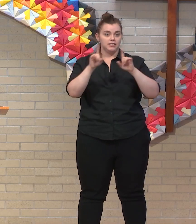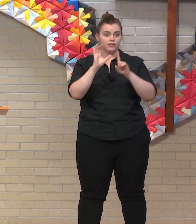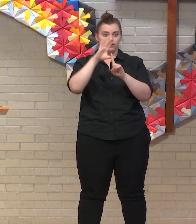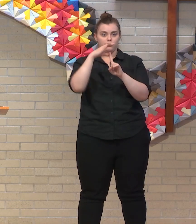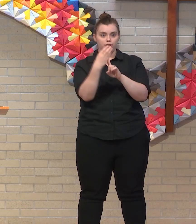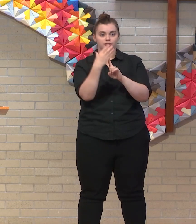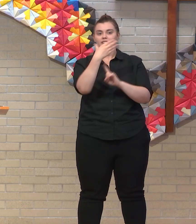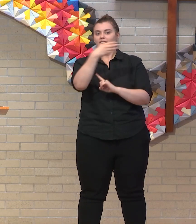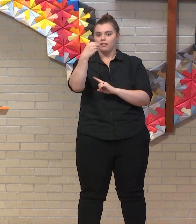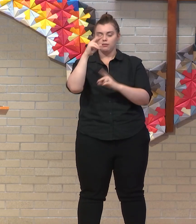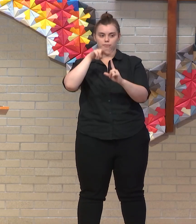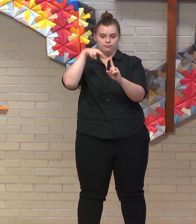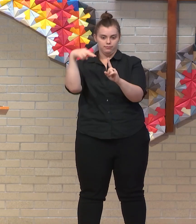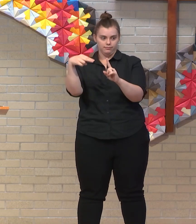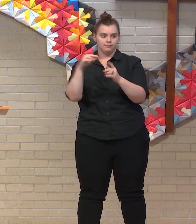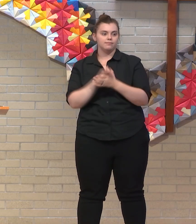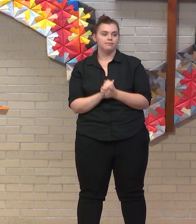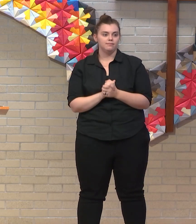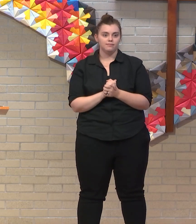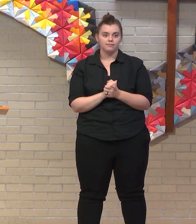and perspectives.